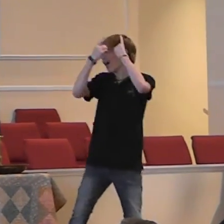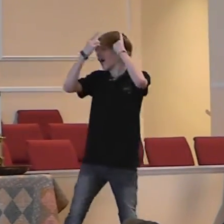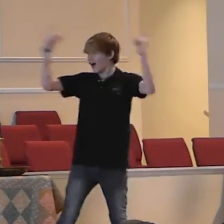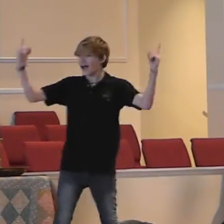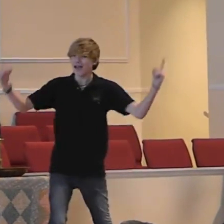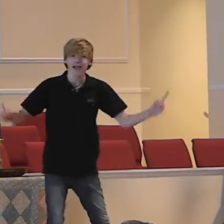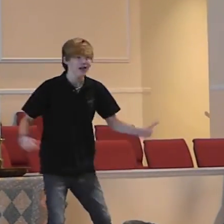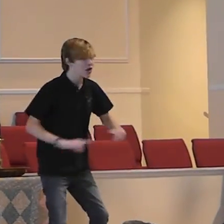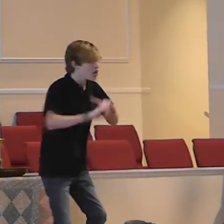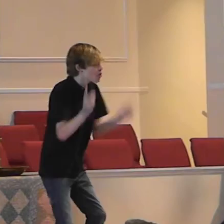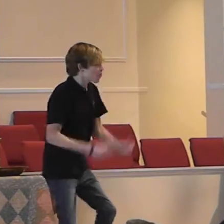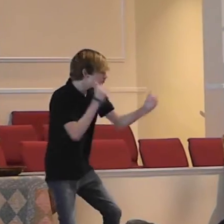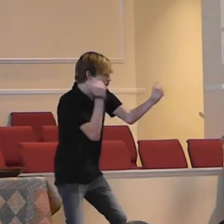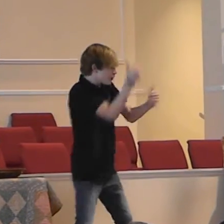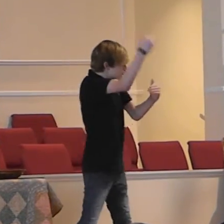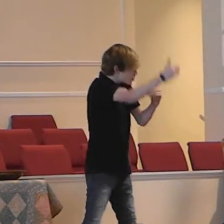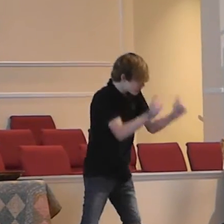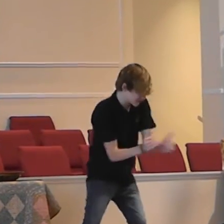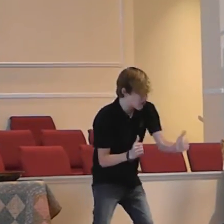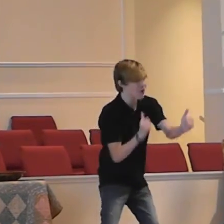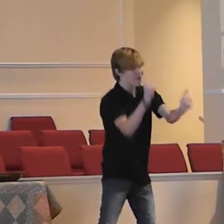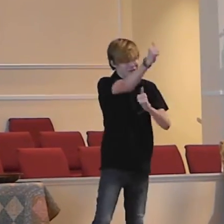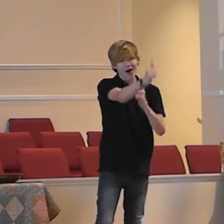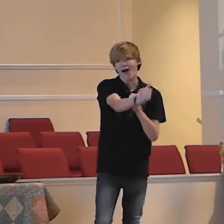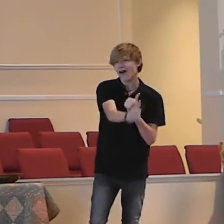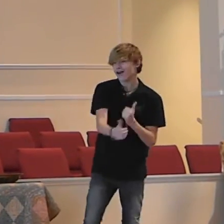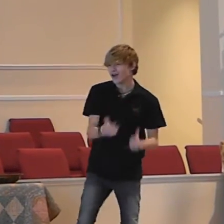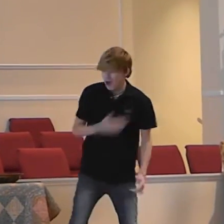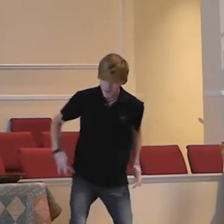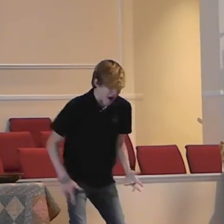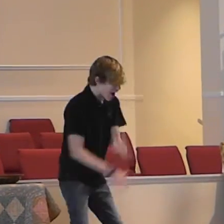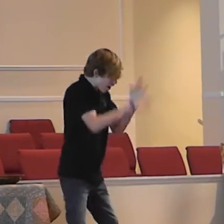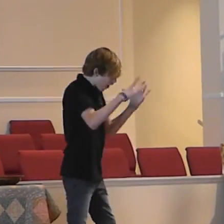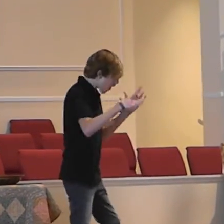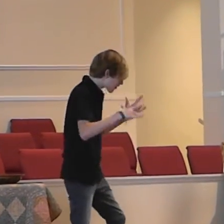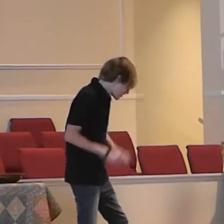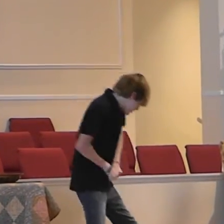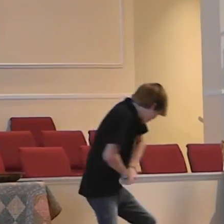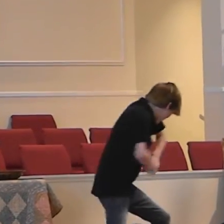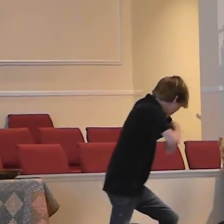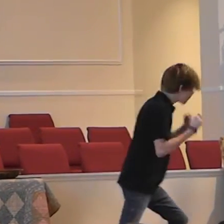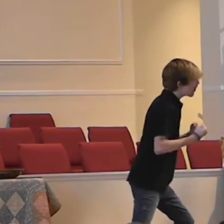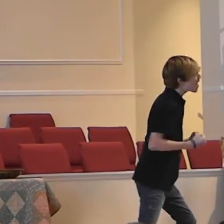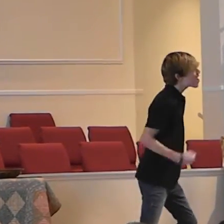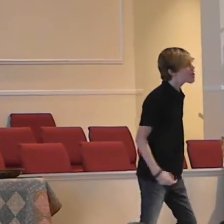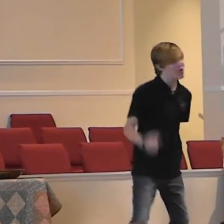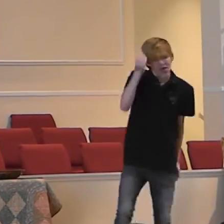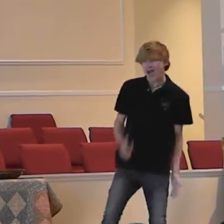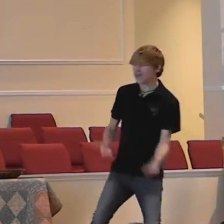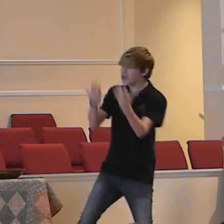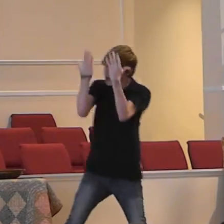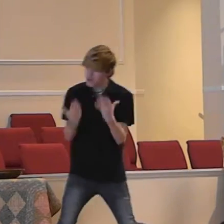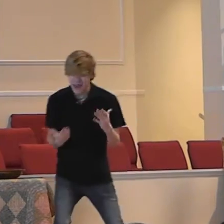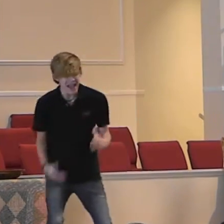But the future's so far My heart is so frail I think I'd